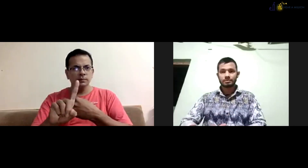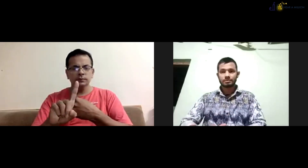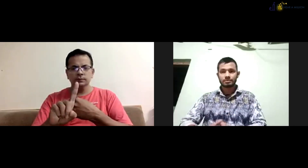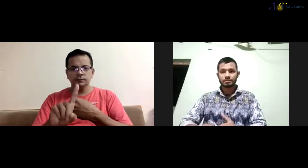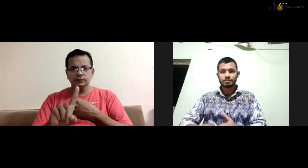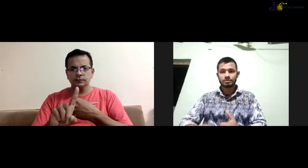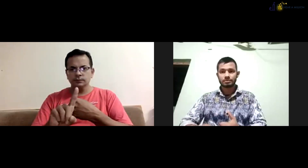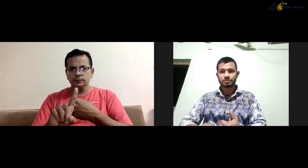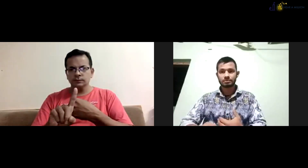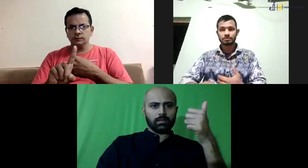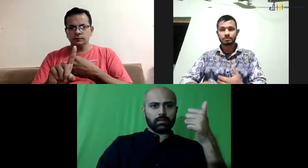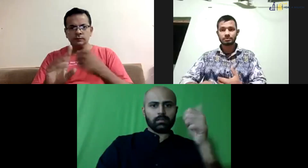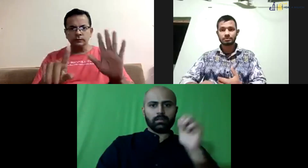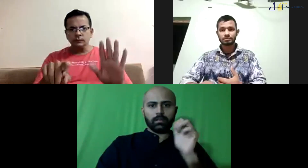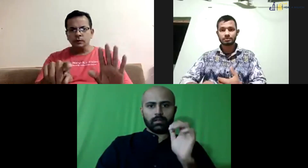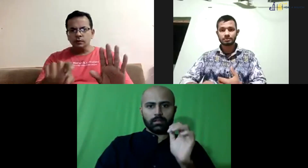Tushar, we can't see you.